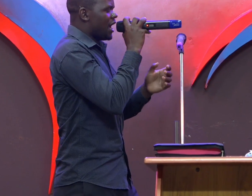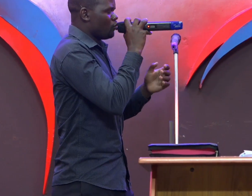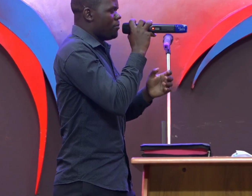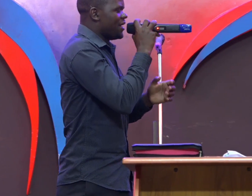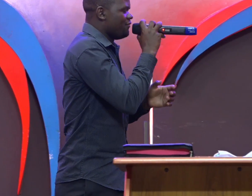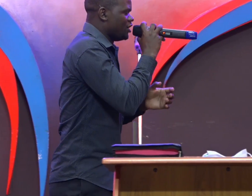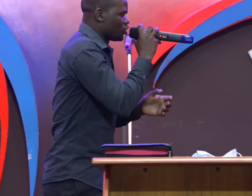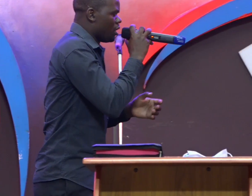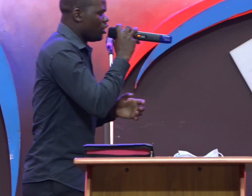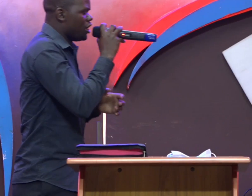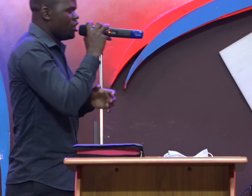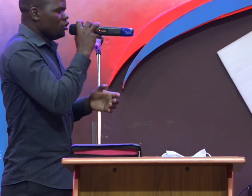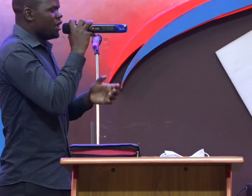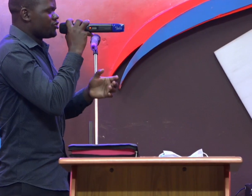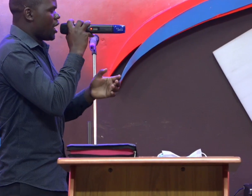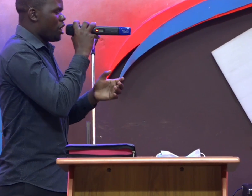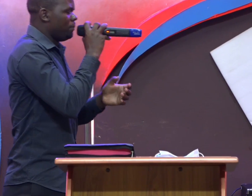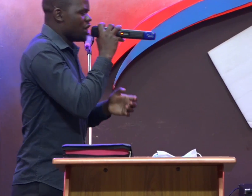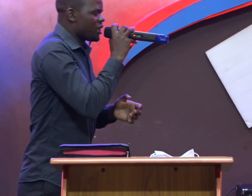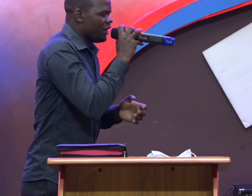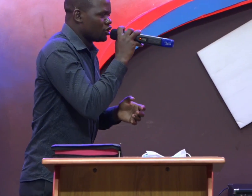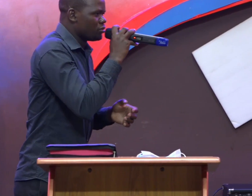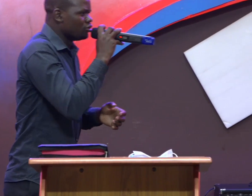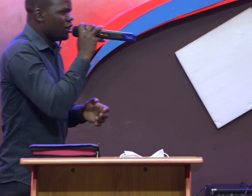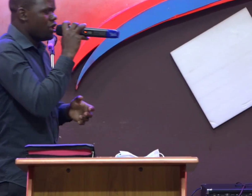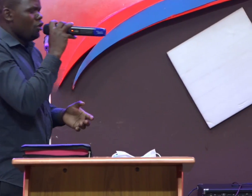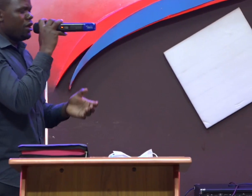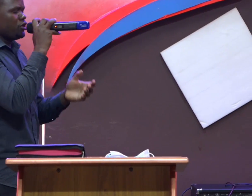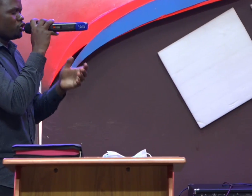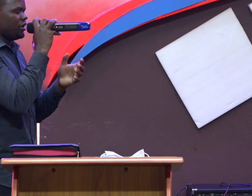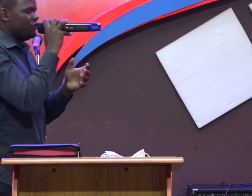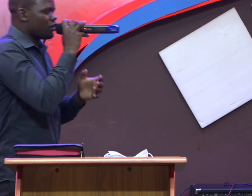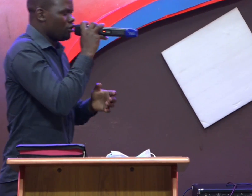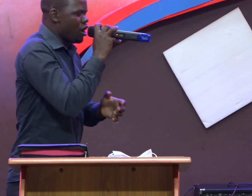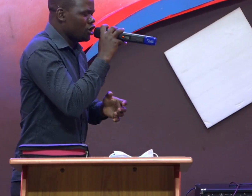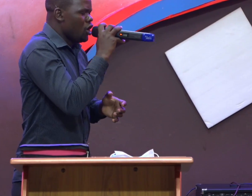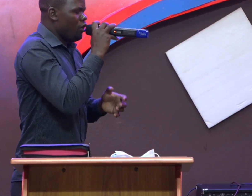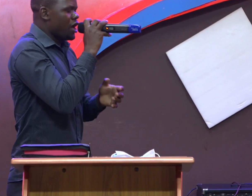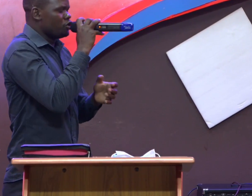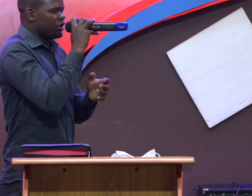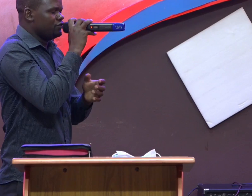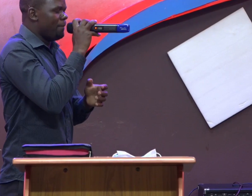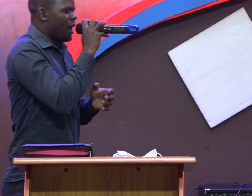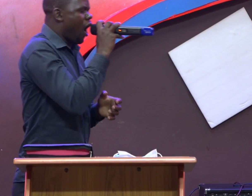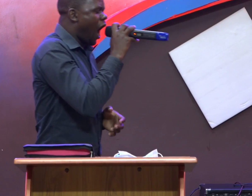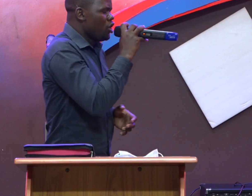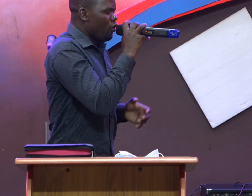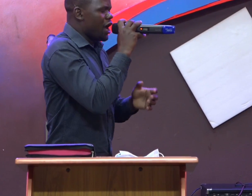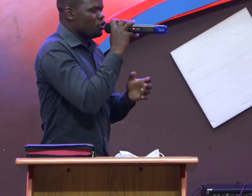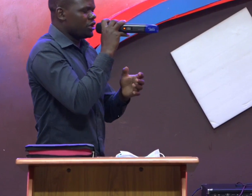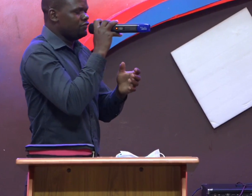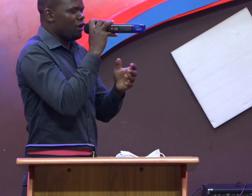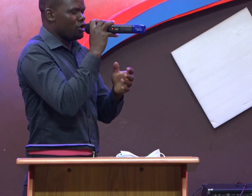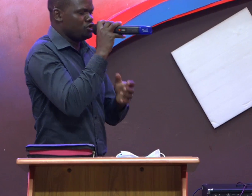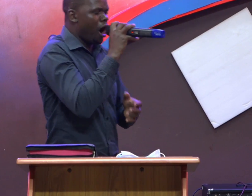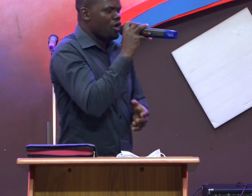and take that woman, Heavenly King of glory, to that serene place, Heavenly King of glory, where you give the grace, where you give the power, where